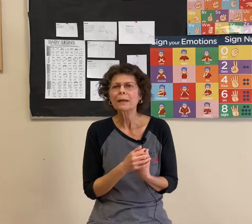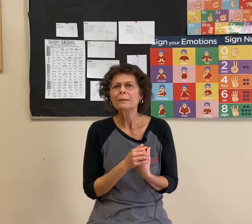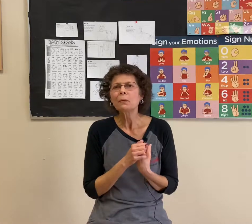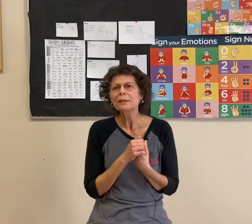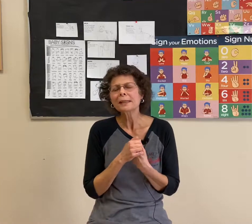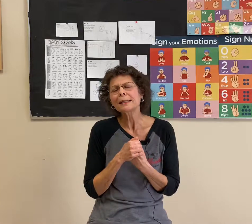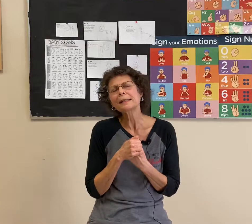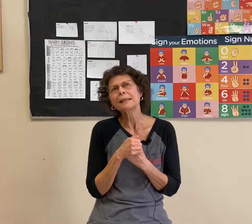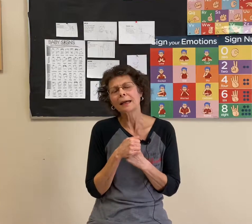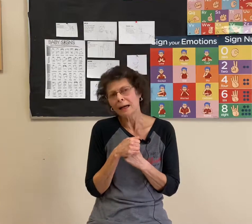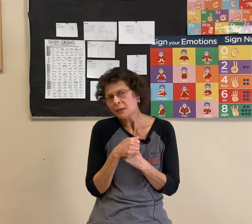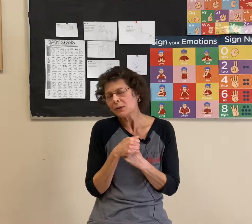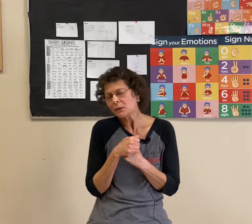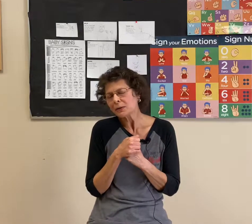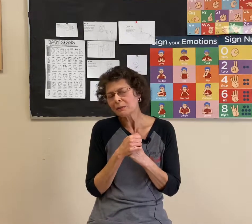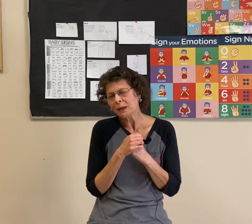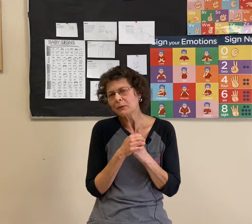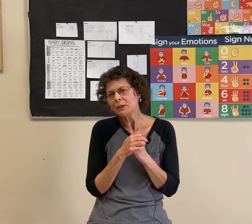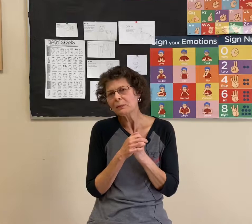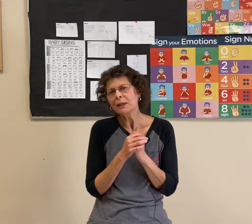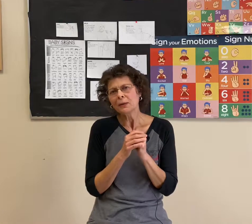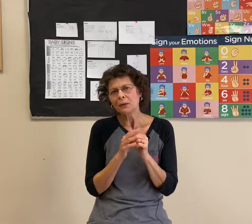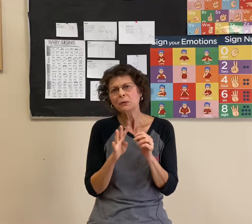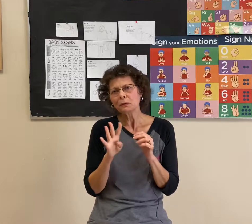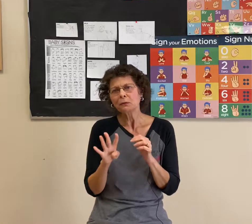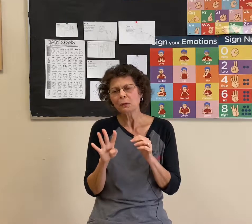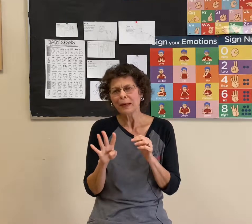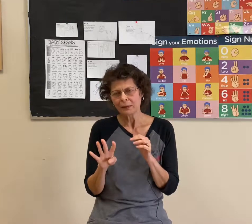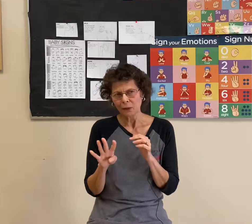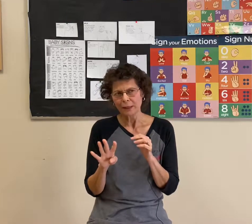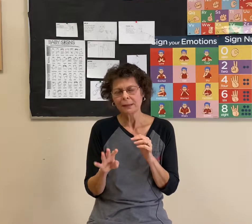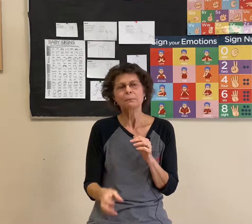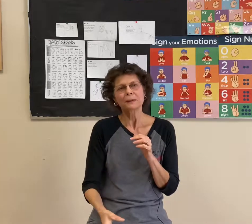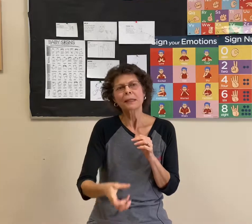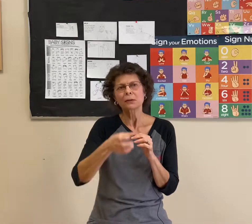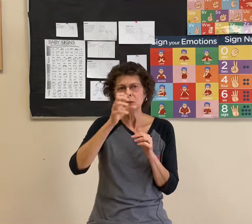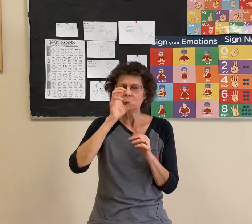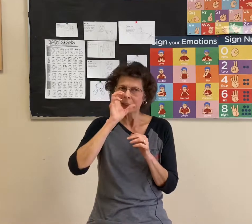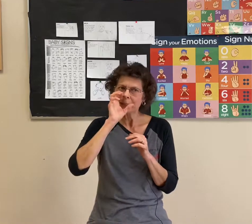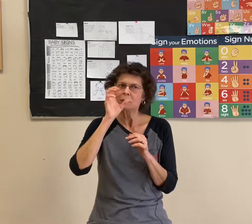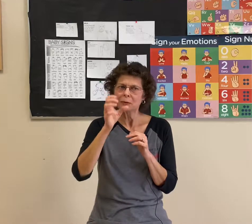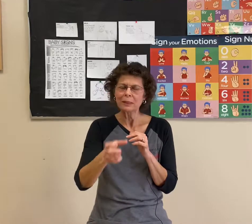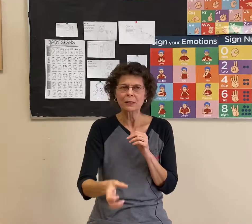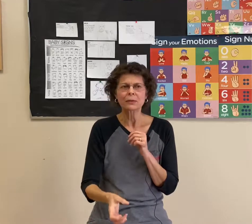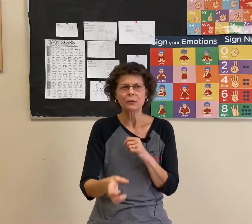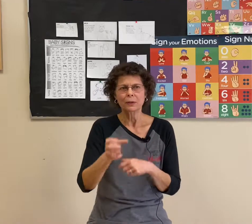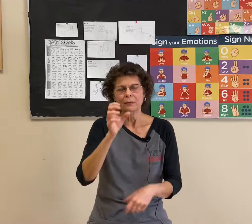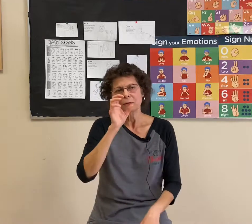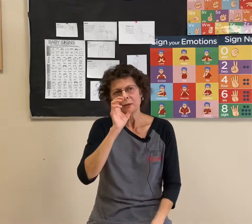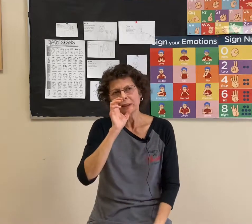More signs that I use in my room, those are the four main ones, besides drink. Drink is also good if you're feeding them